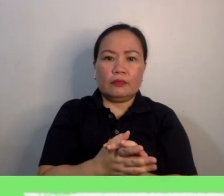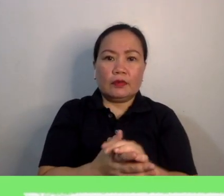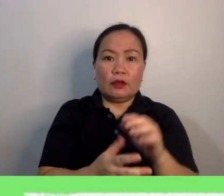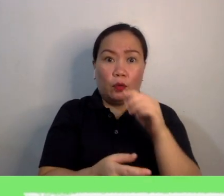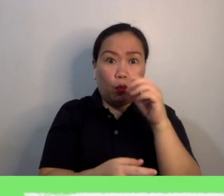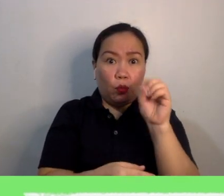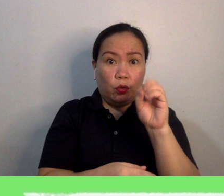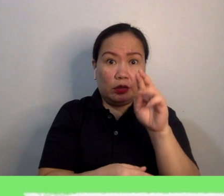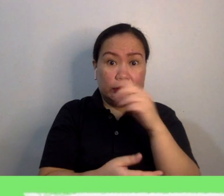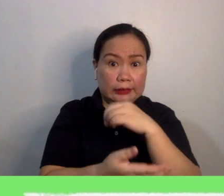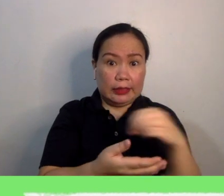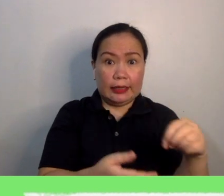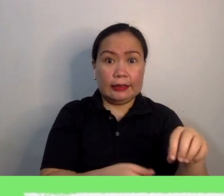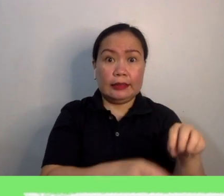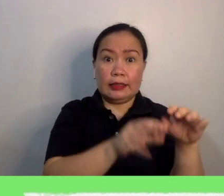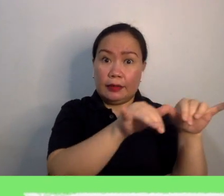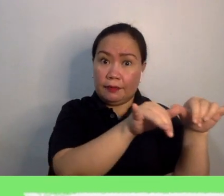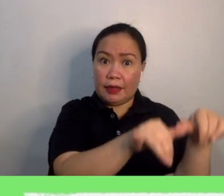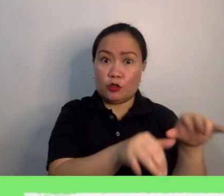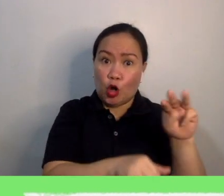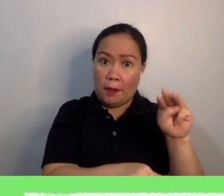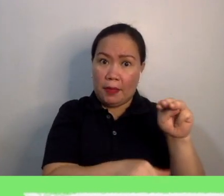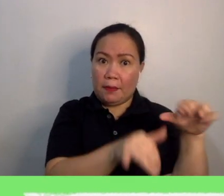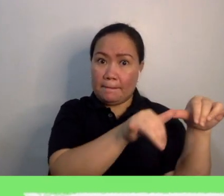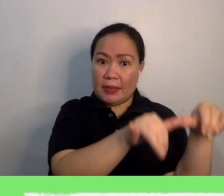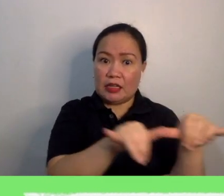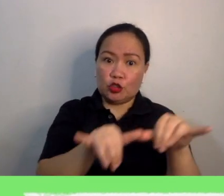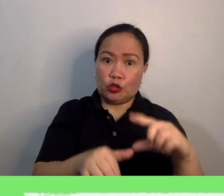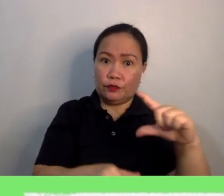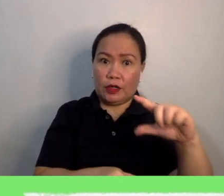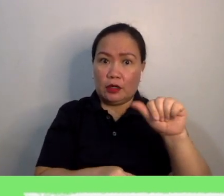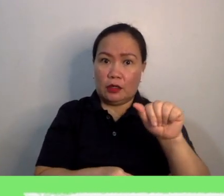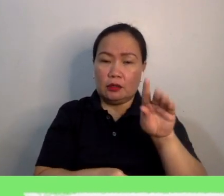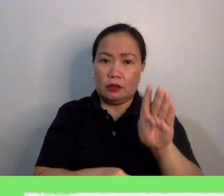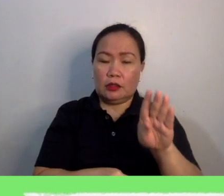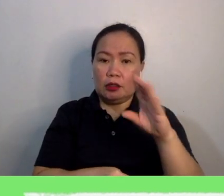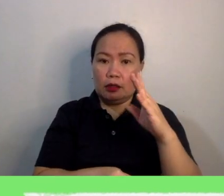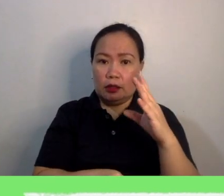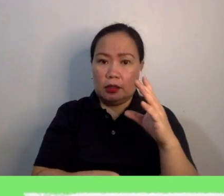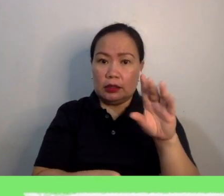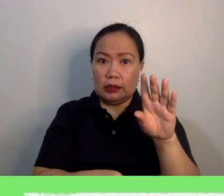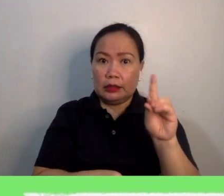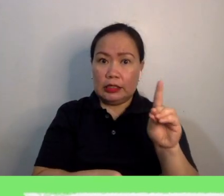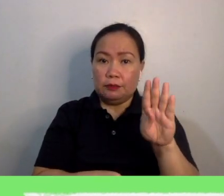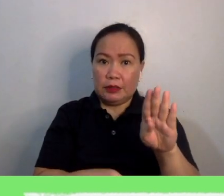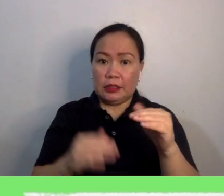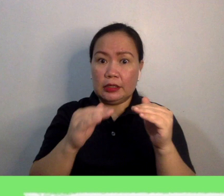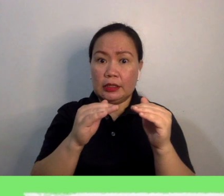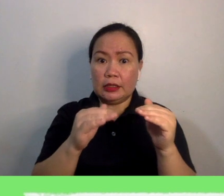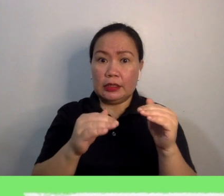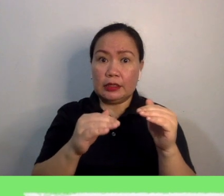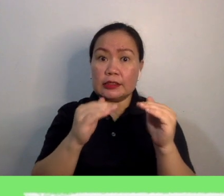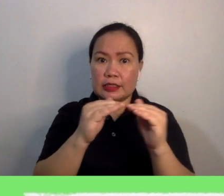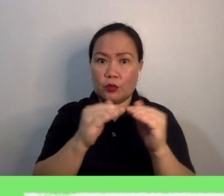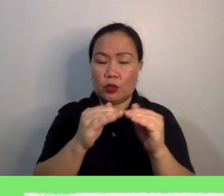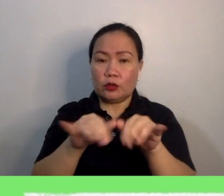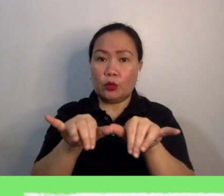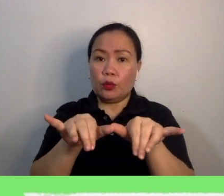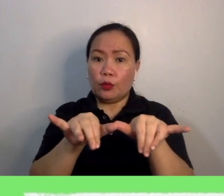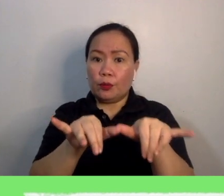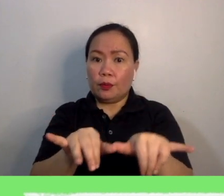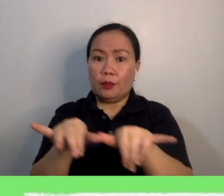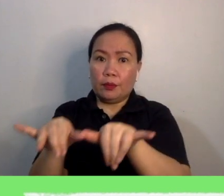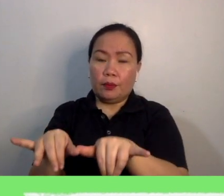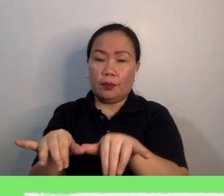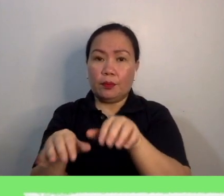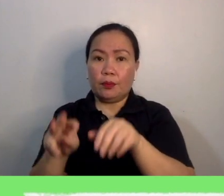the measure of angle ADB is equal to the measure of angle BDC. So, again, since they